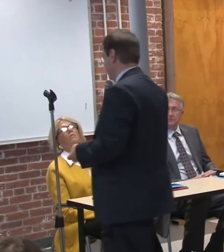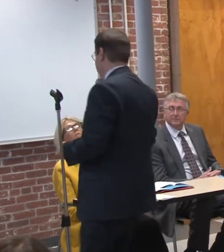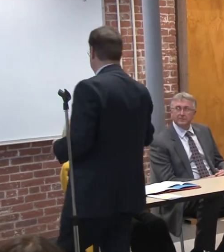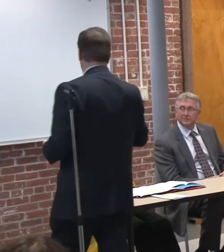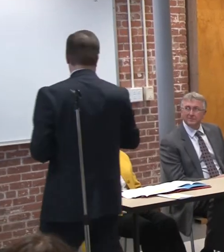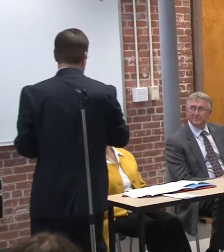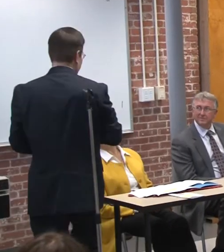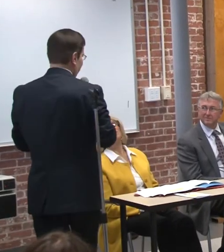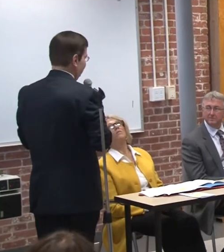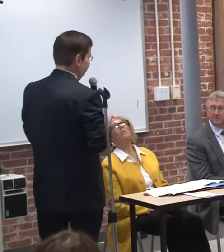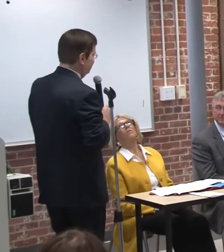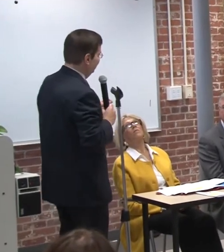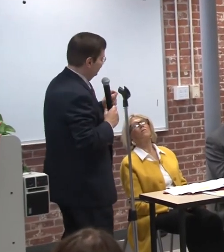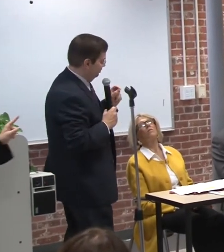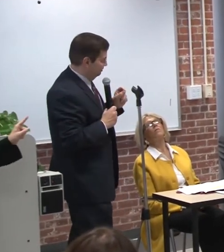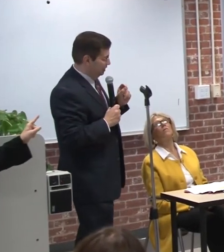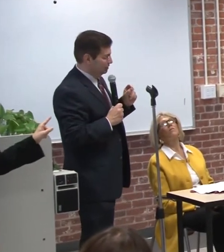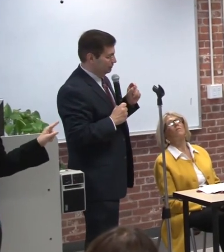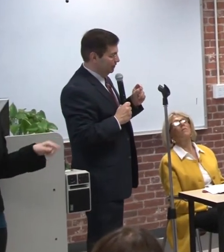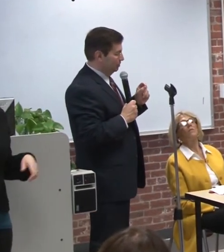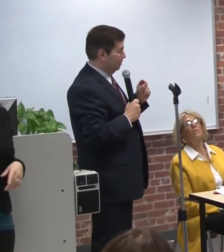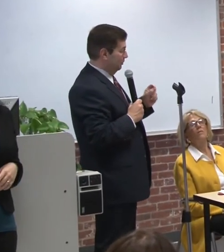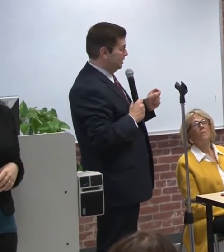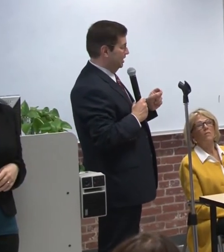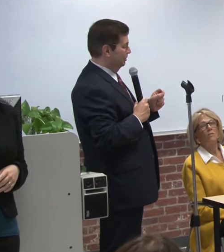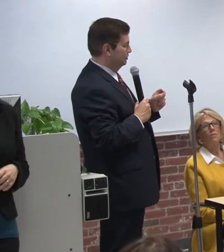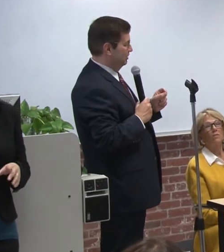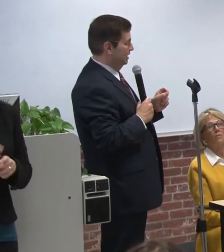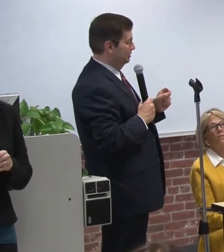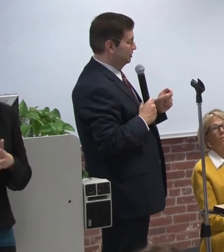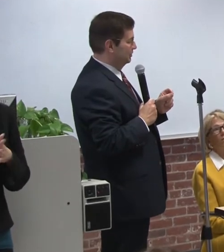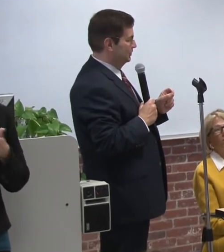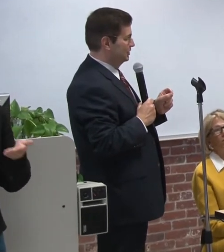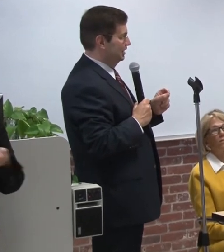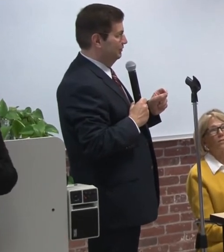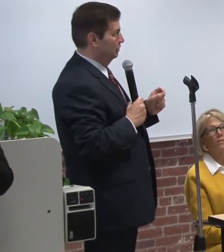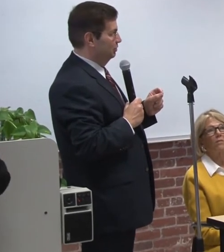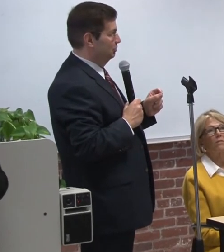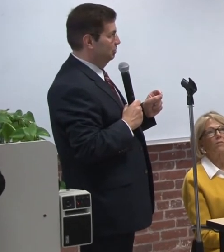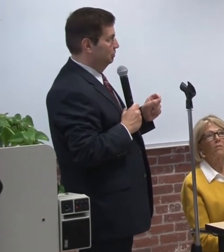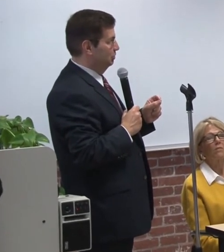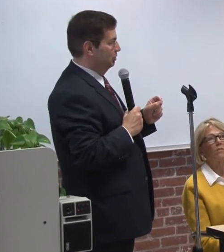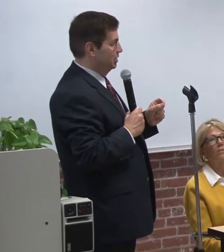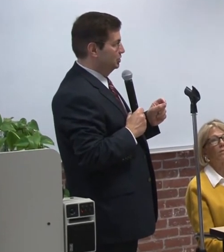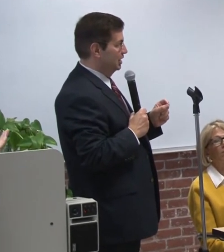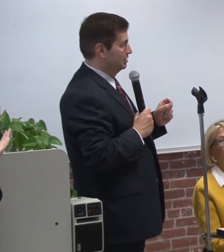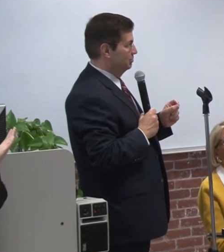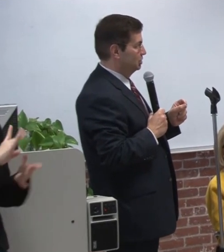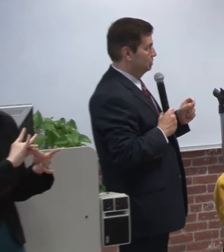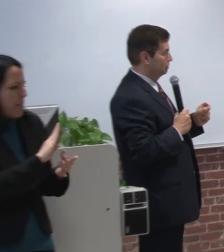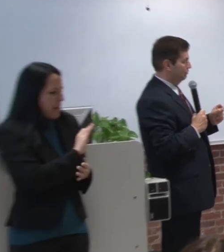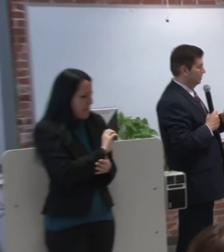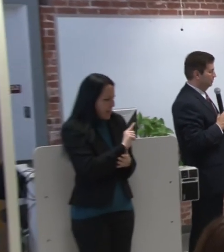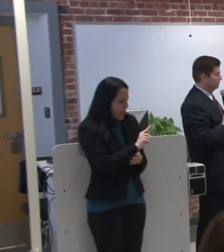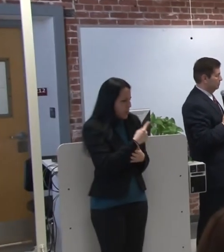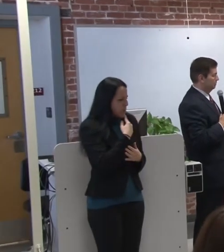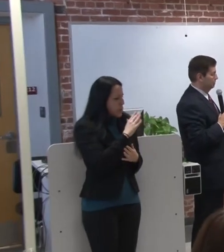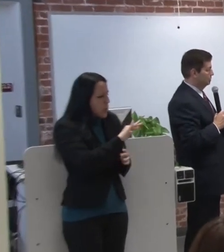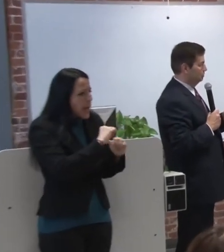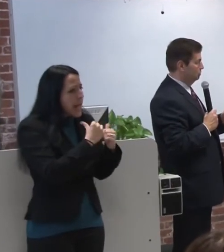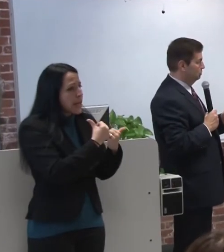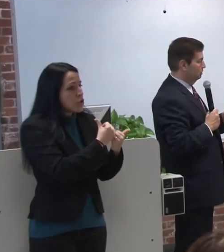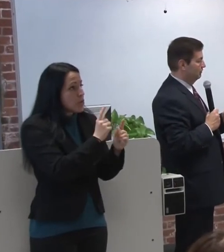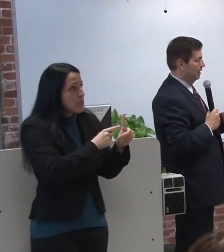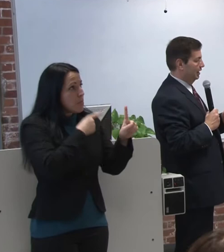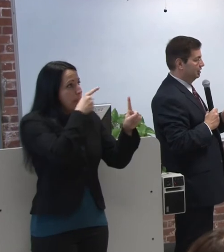and Bill, a lot of the hiring process. And Bill, you know, I wanted to just follow up on one comment you made in terms of you saying, even though your agency has a mission to serve people with